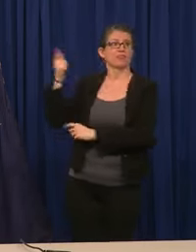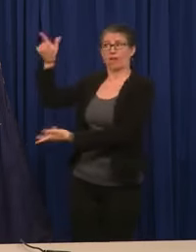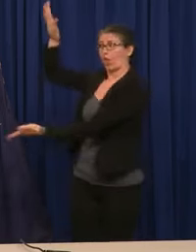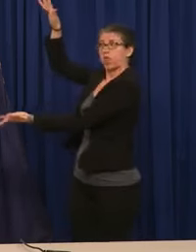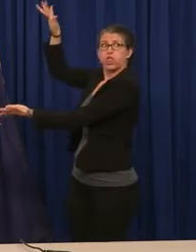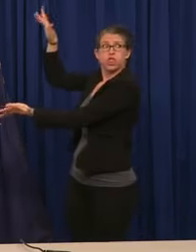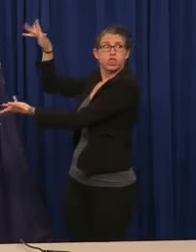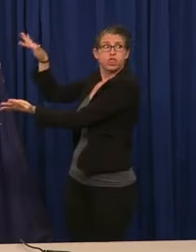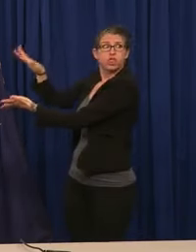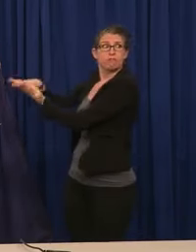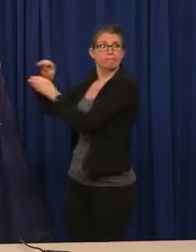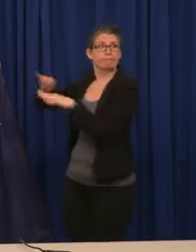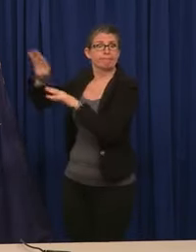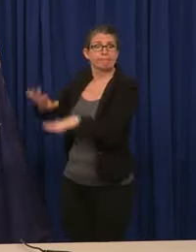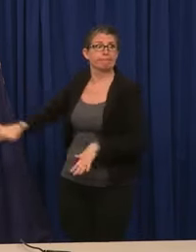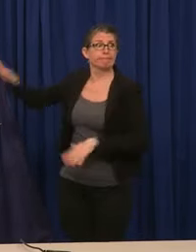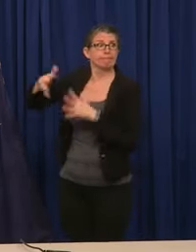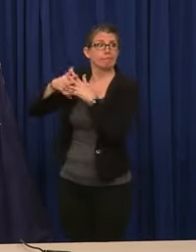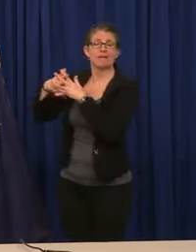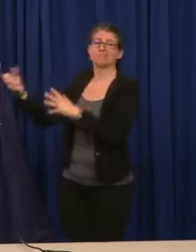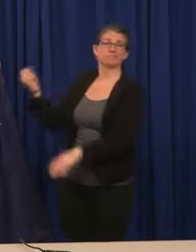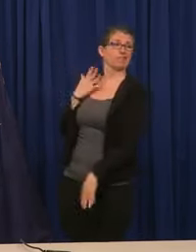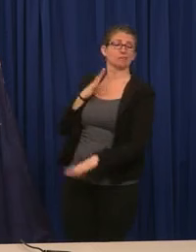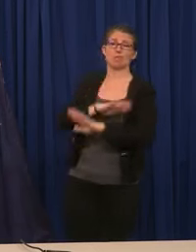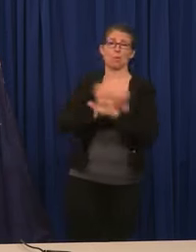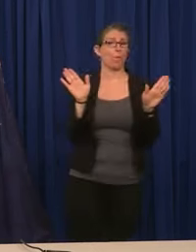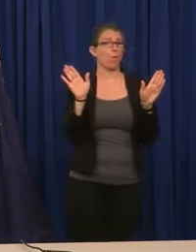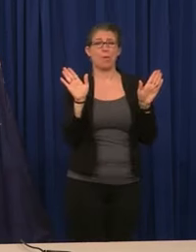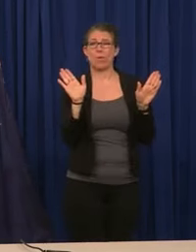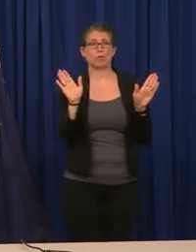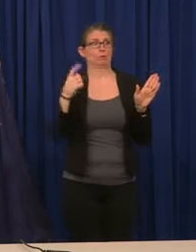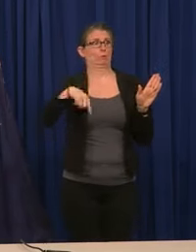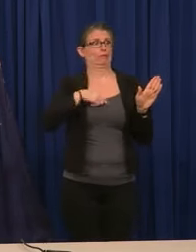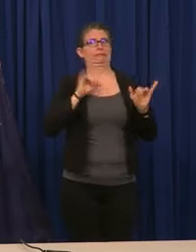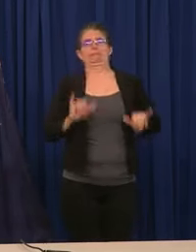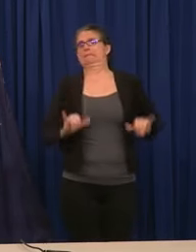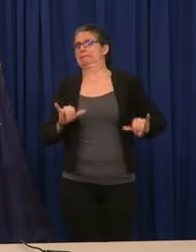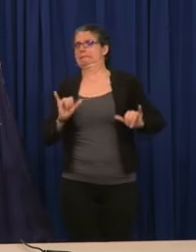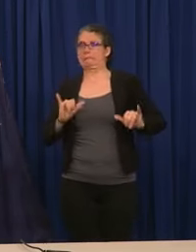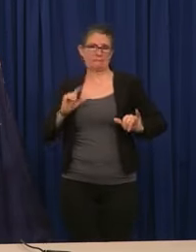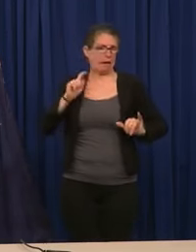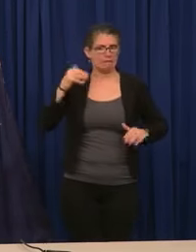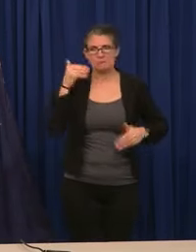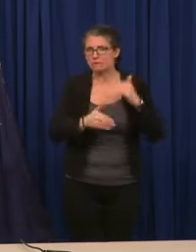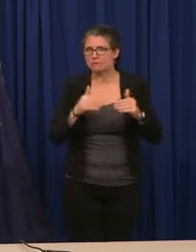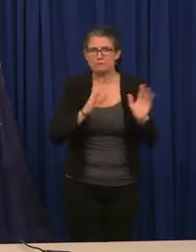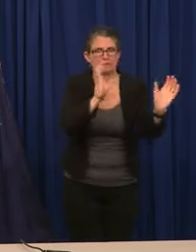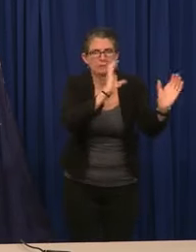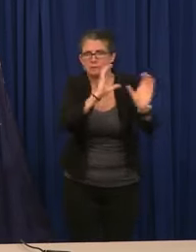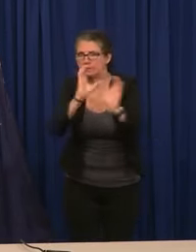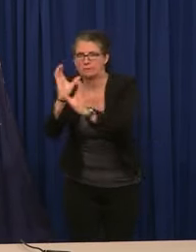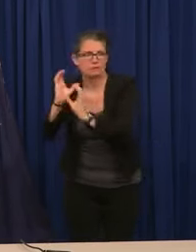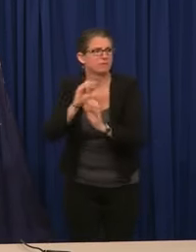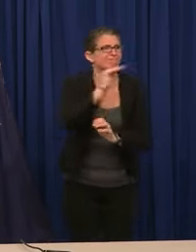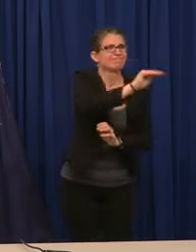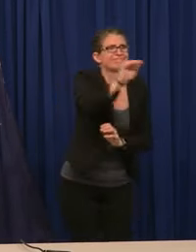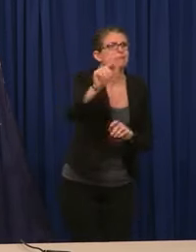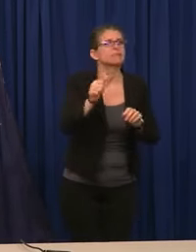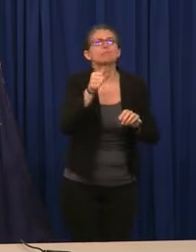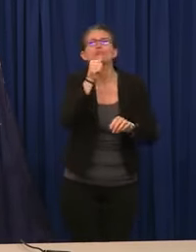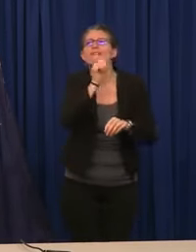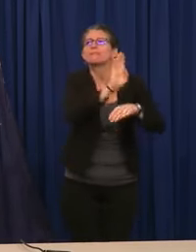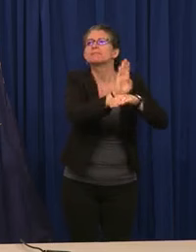secure personal protective equipment. That includes ordering PPE on the private market, as well as working with